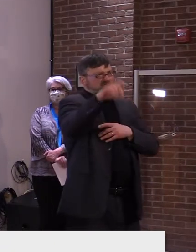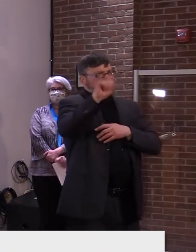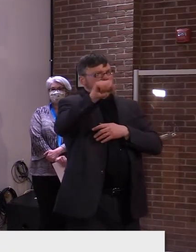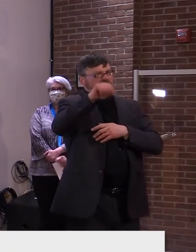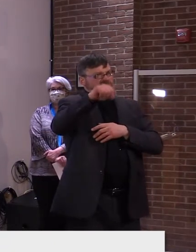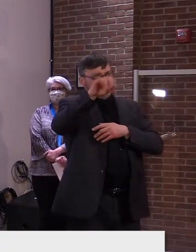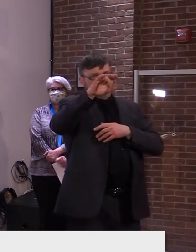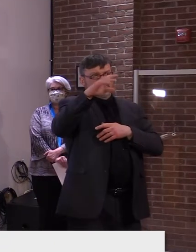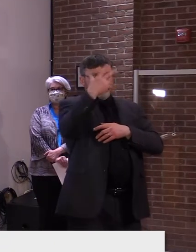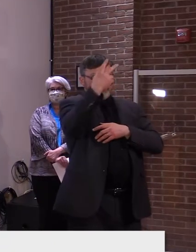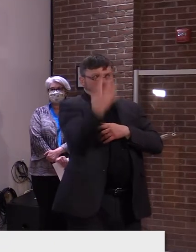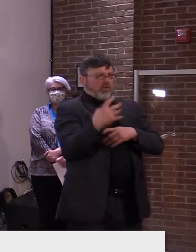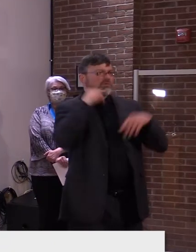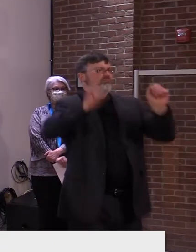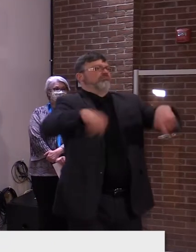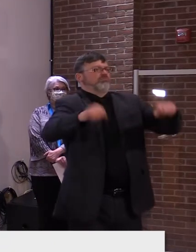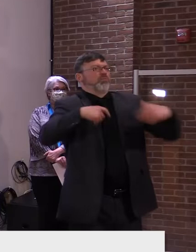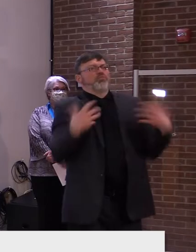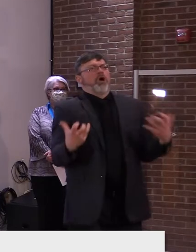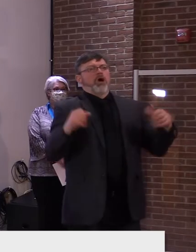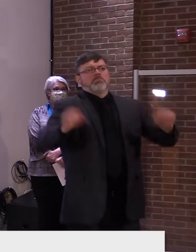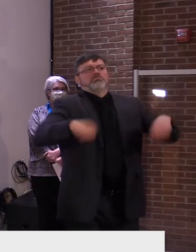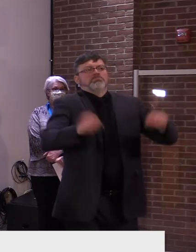they'd be willing to sign up